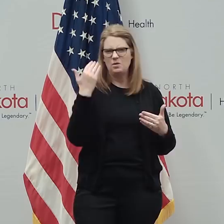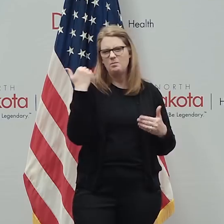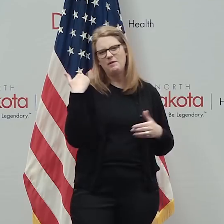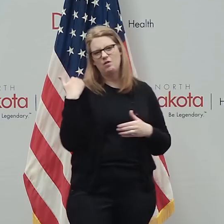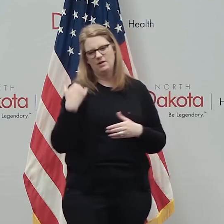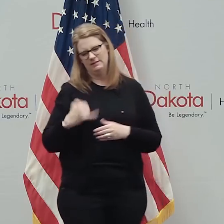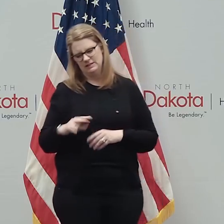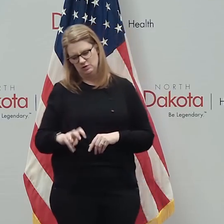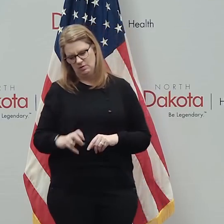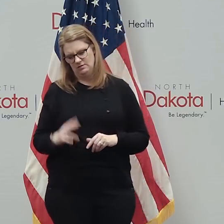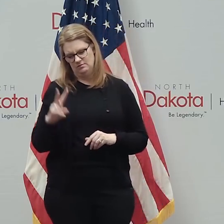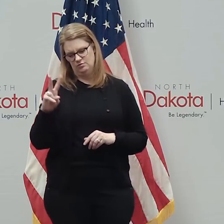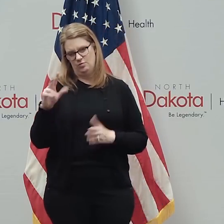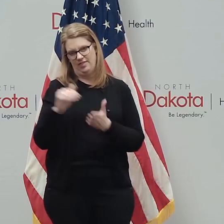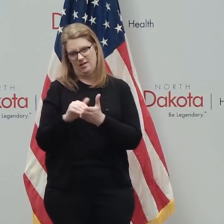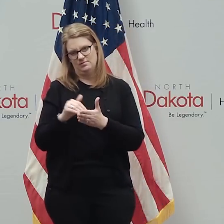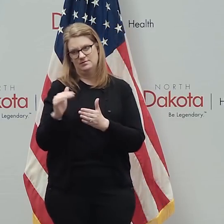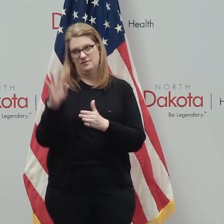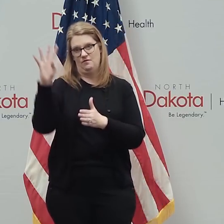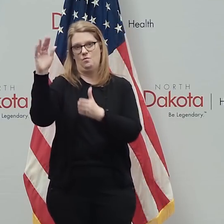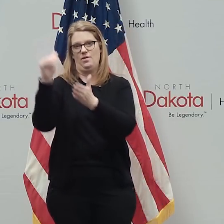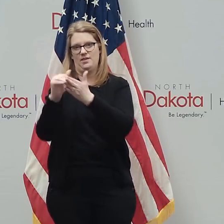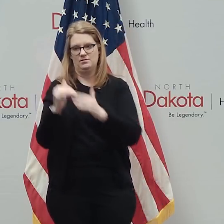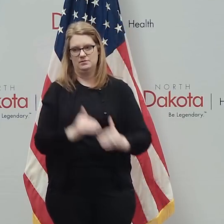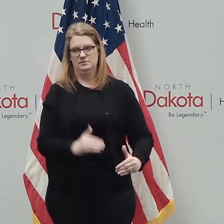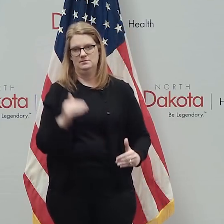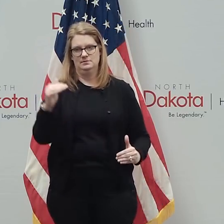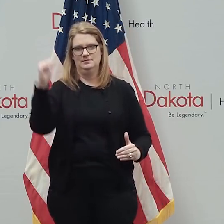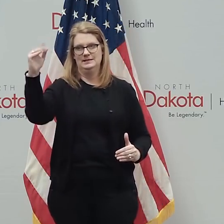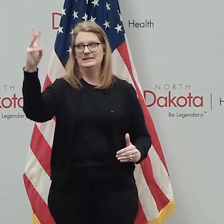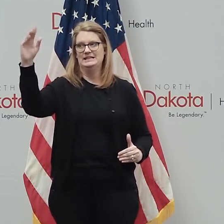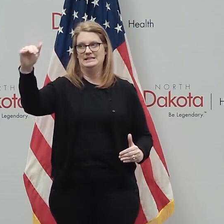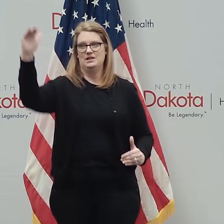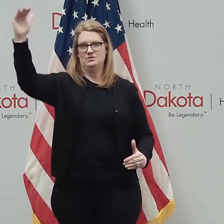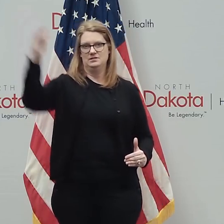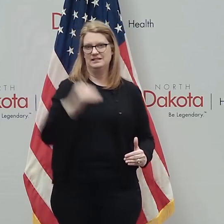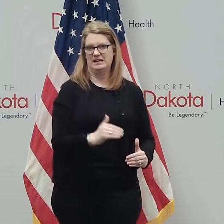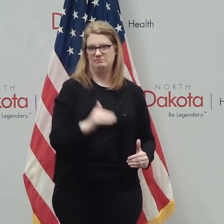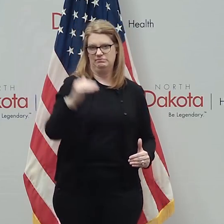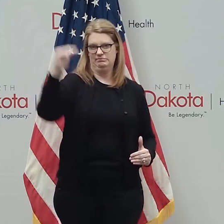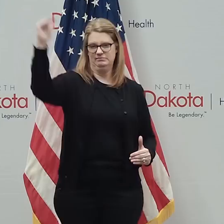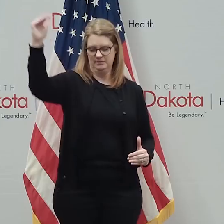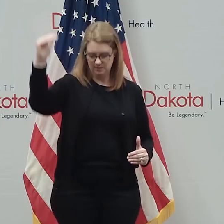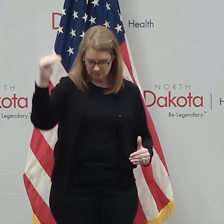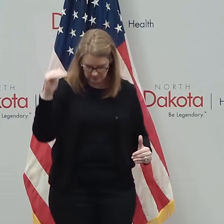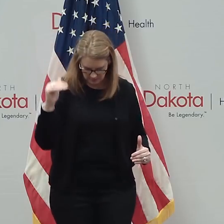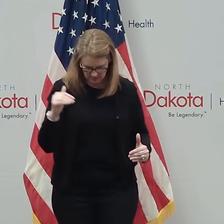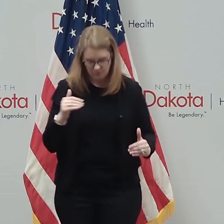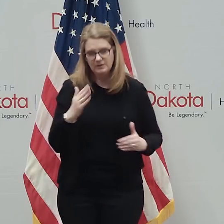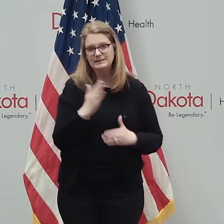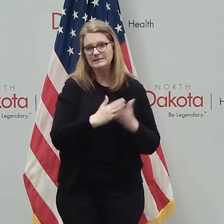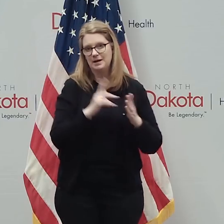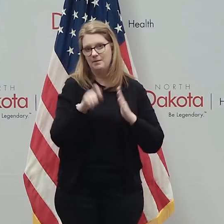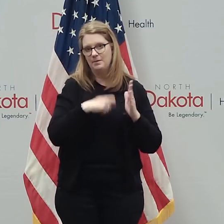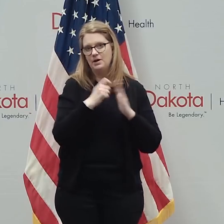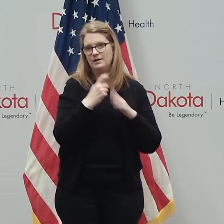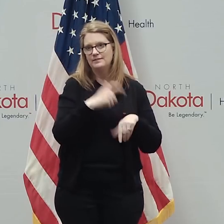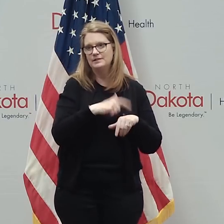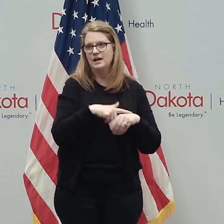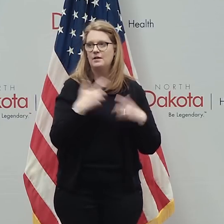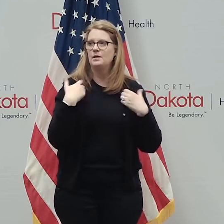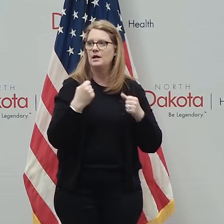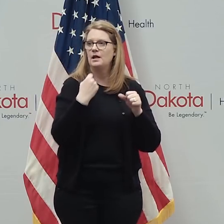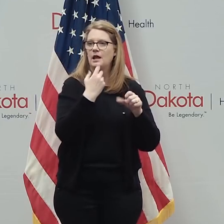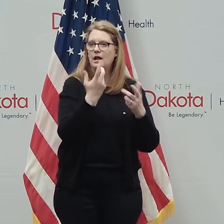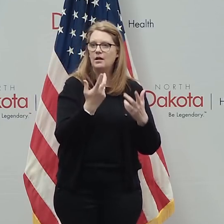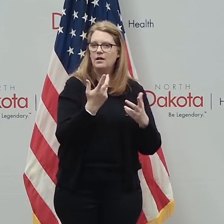200 to 2,000 to as we head to 4,000 and then to 6,000 as we do that. For some period of time, it's going to be healthcare workers, people